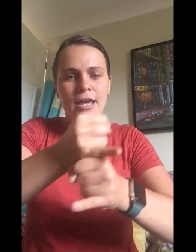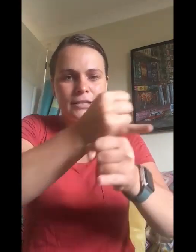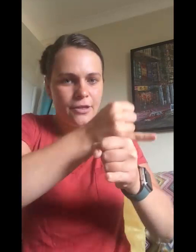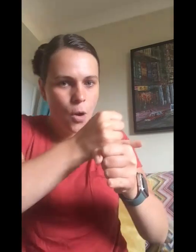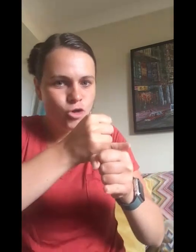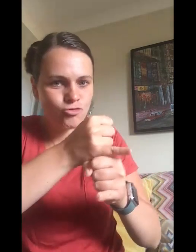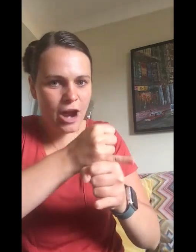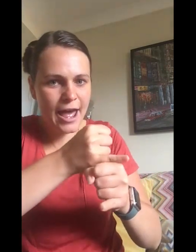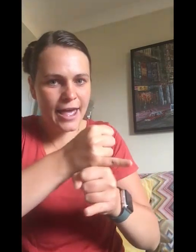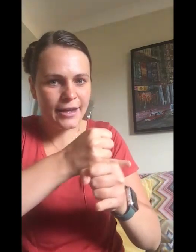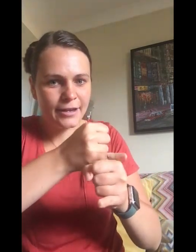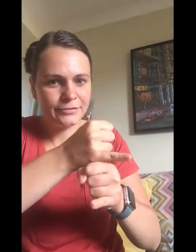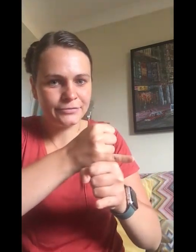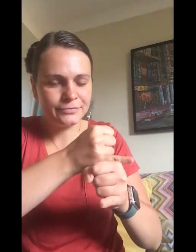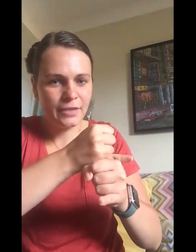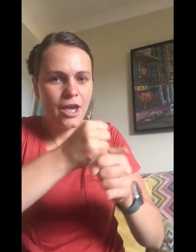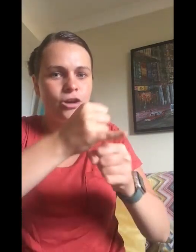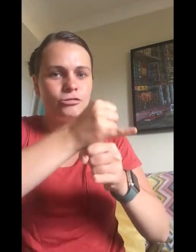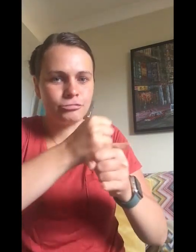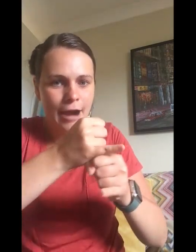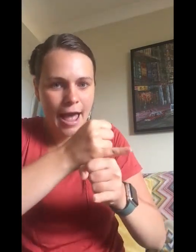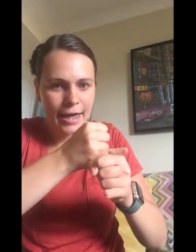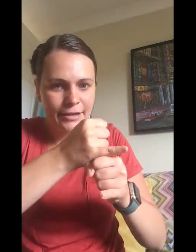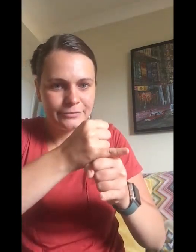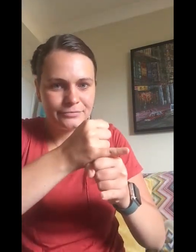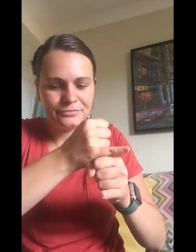So grey, grey,